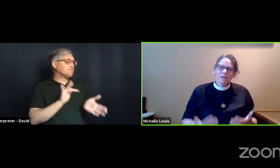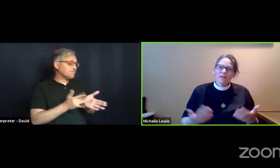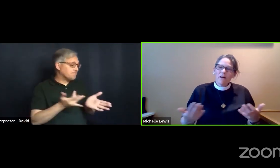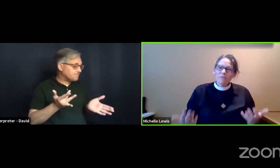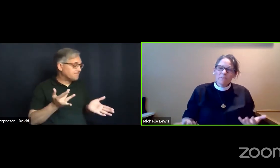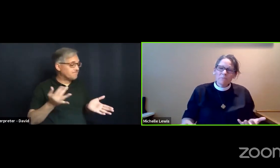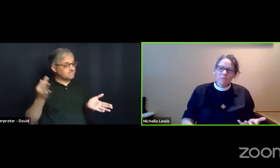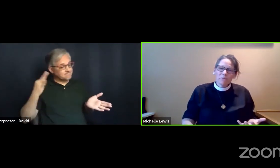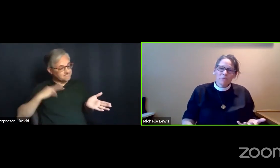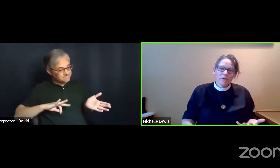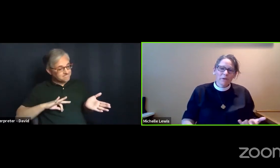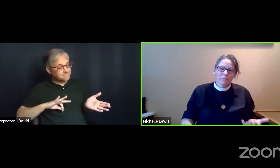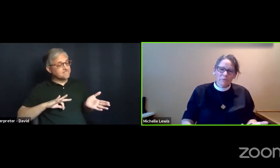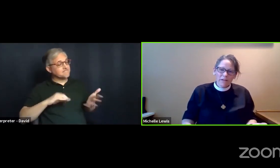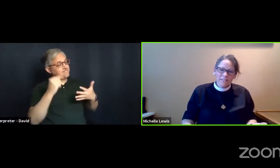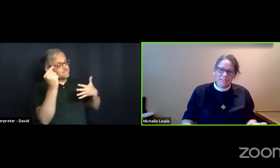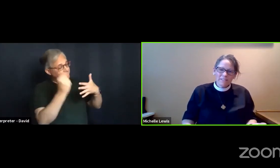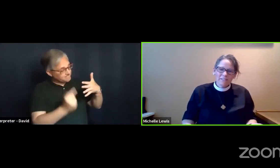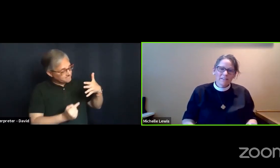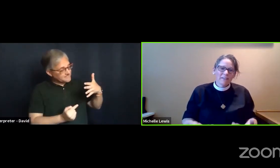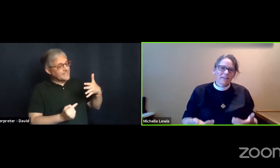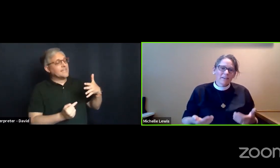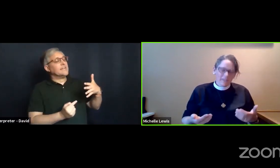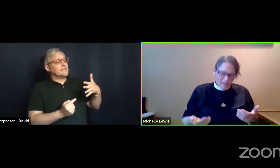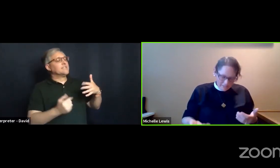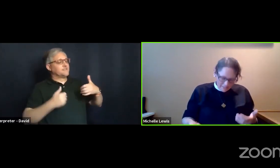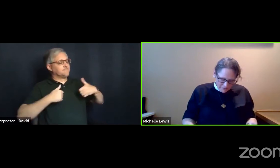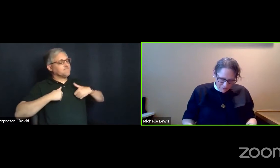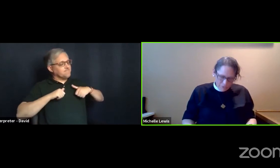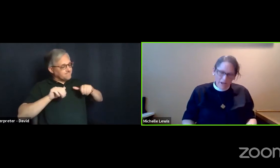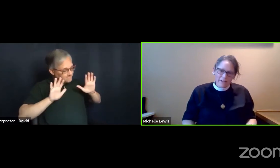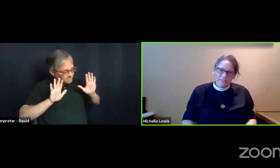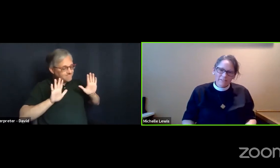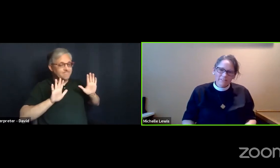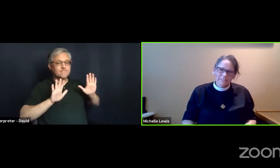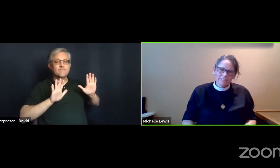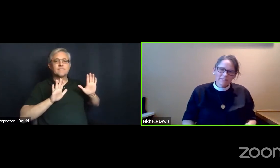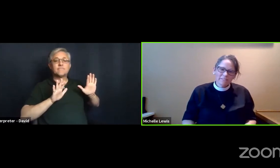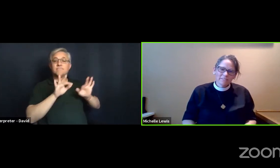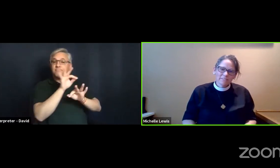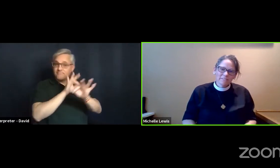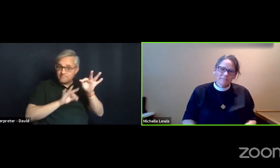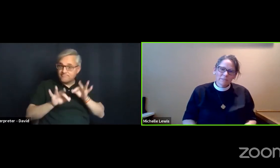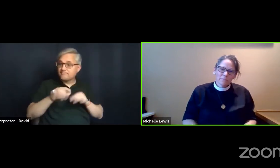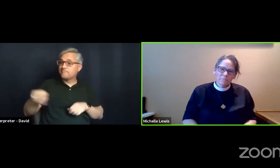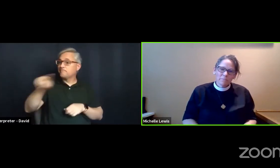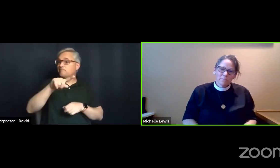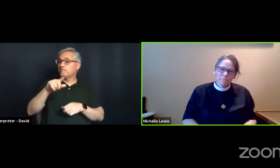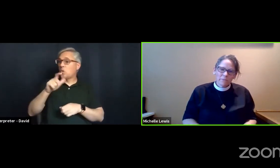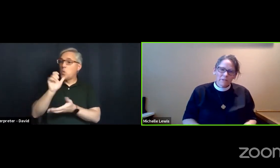so that other people who are oppressed and downtrodden